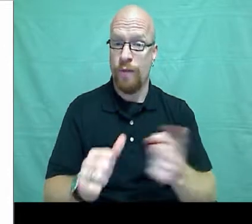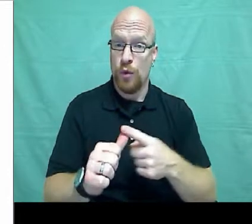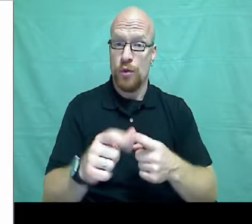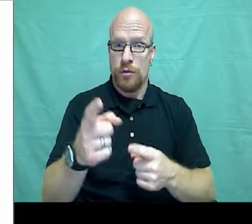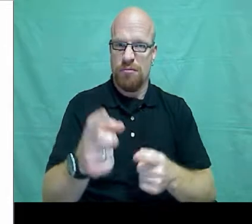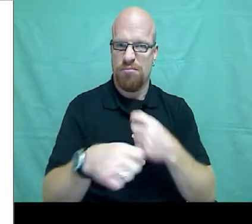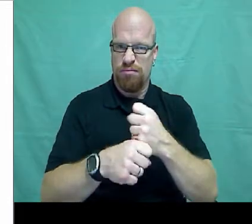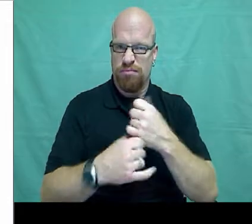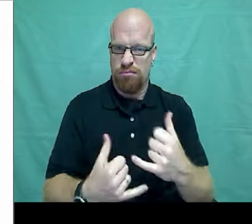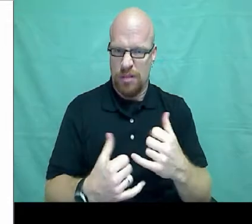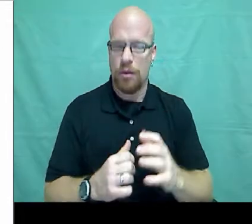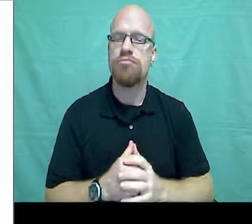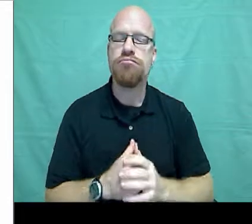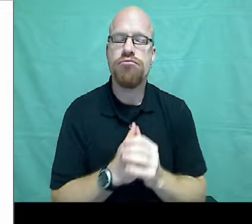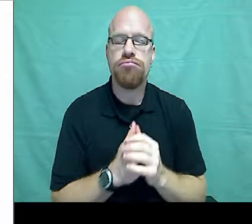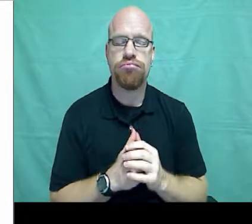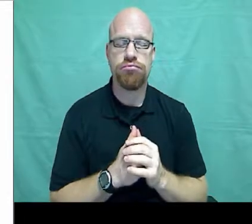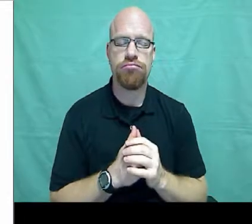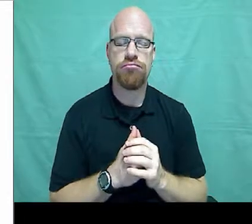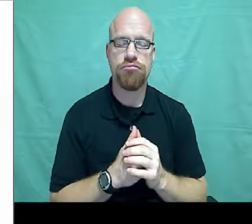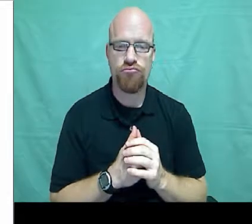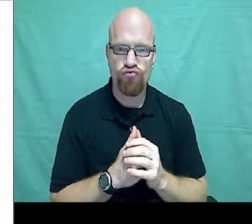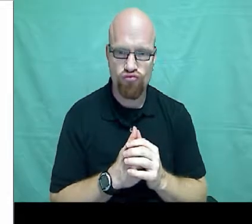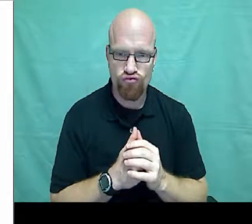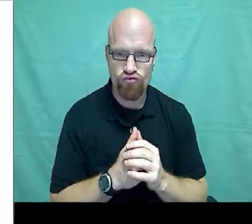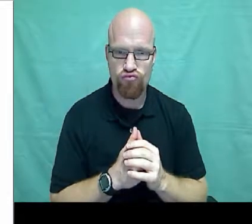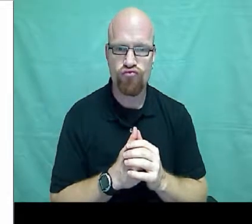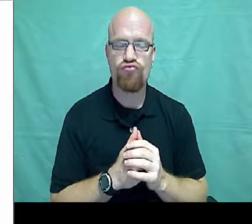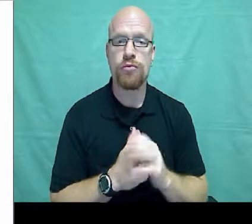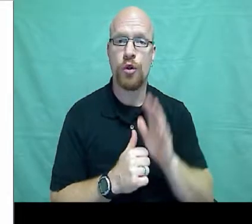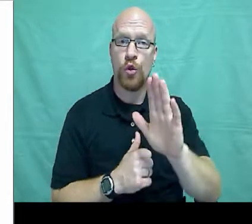Now, as you're creating your PowerPoint,